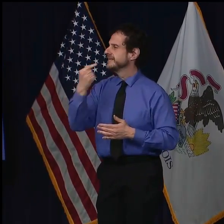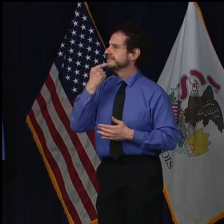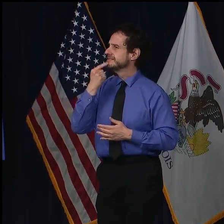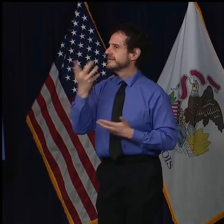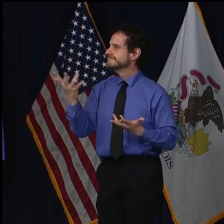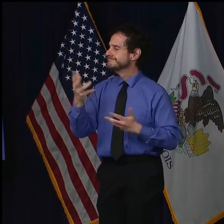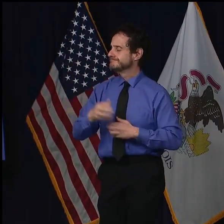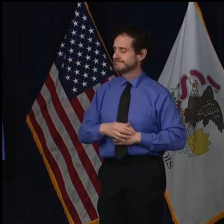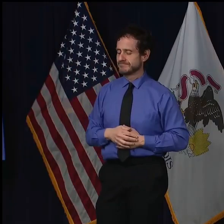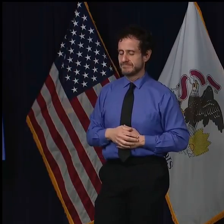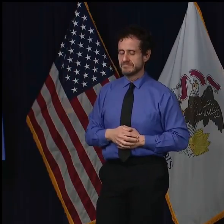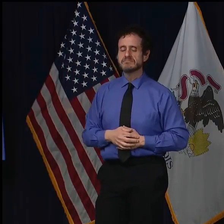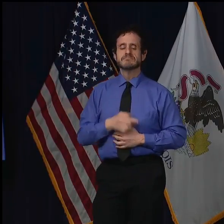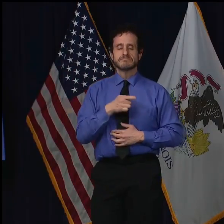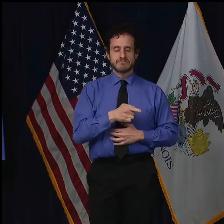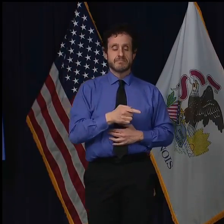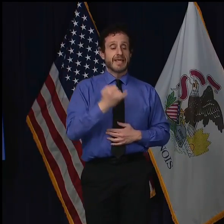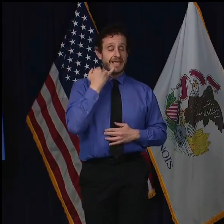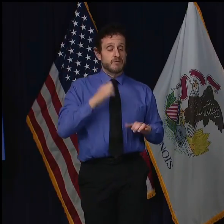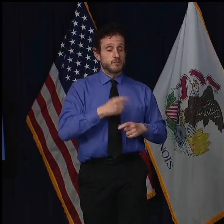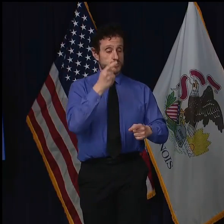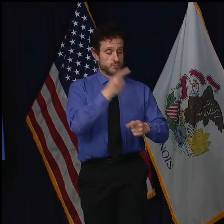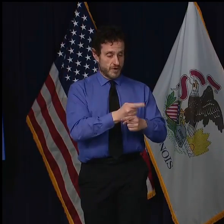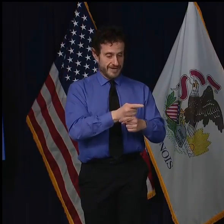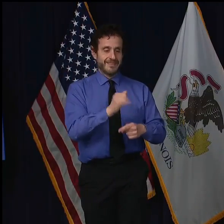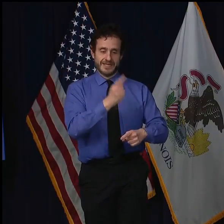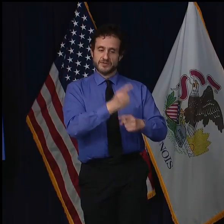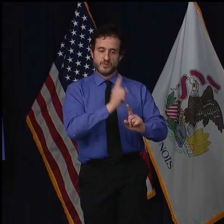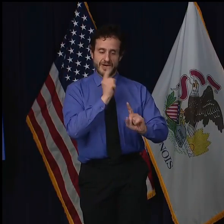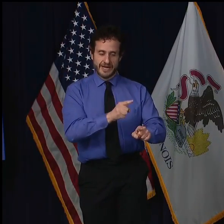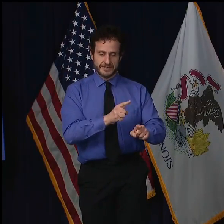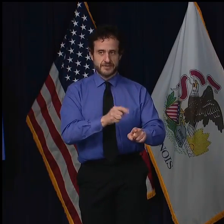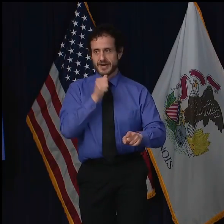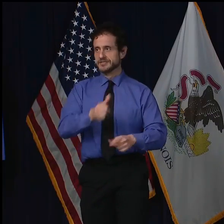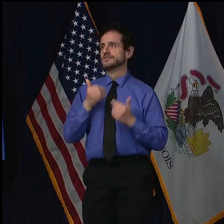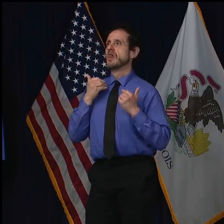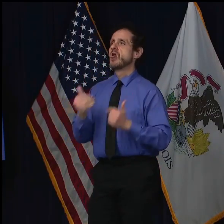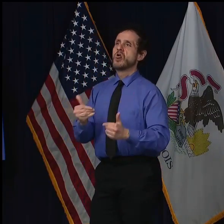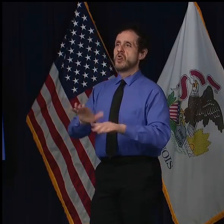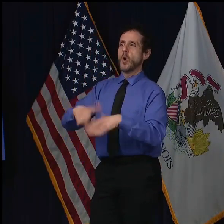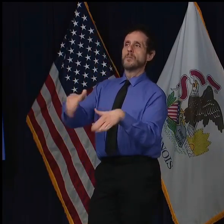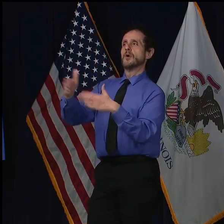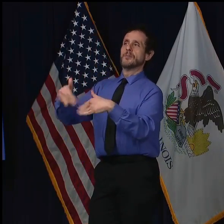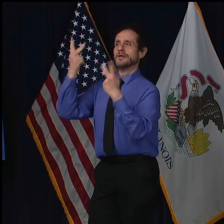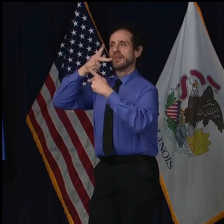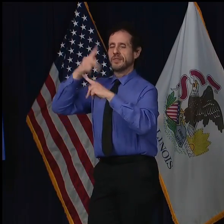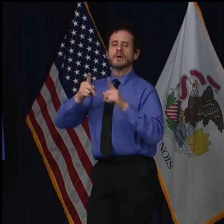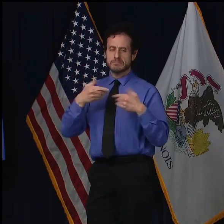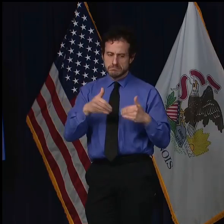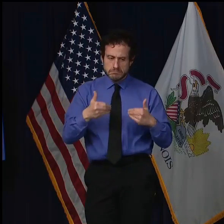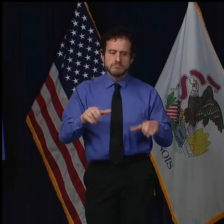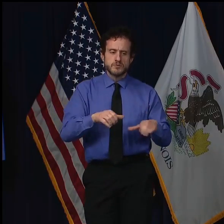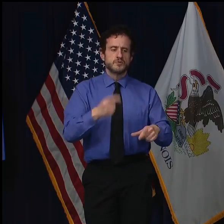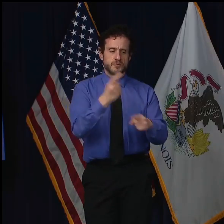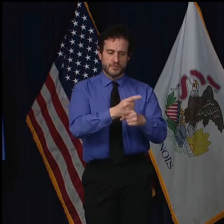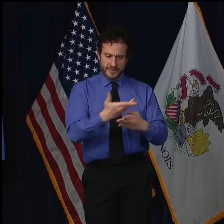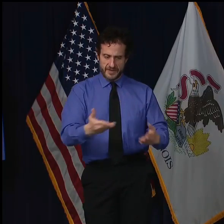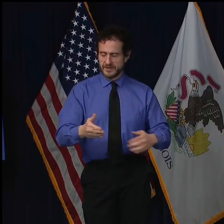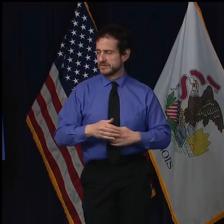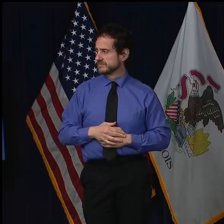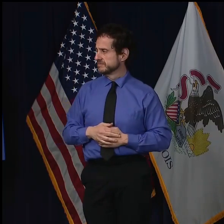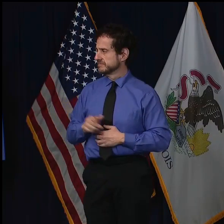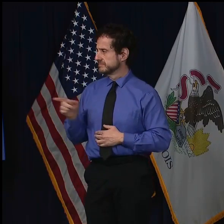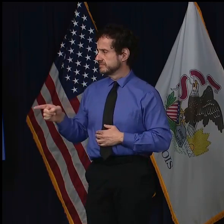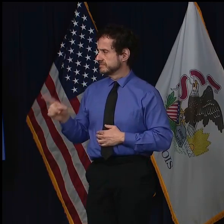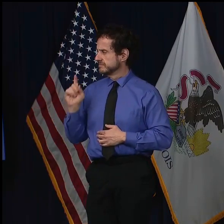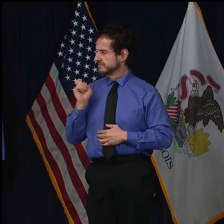is doing the right thing is always the right answer. Lexi Suter at NBC5. Have you determined